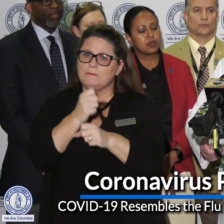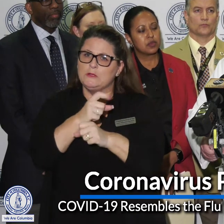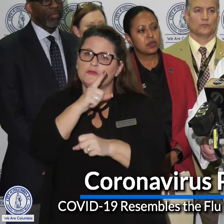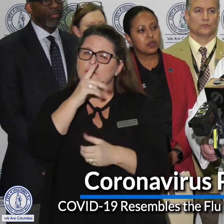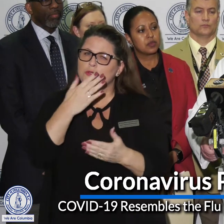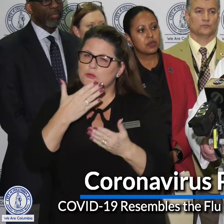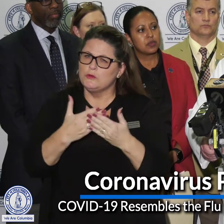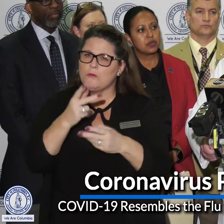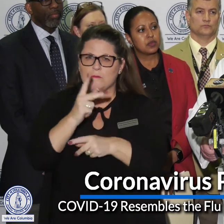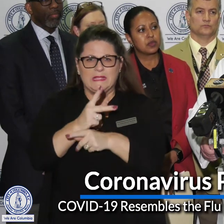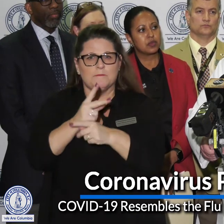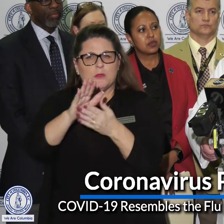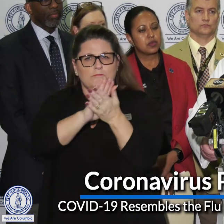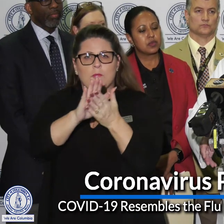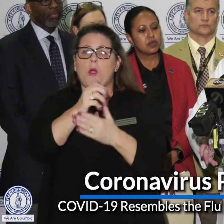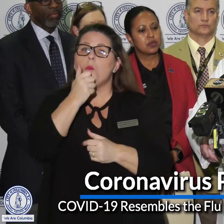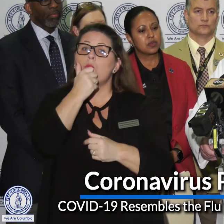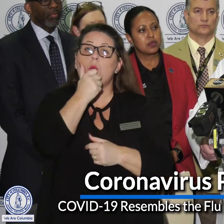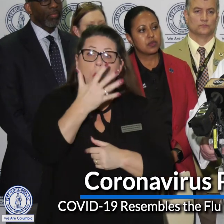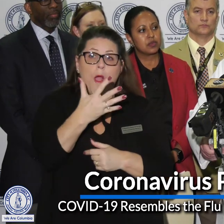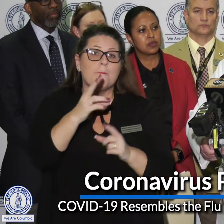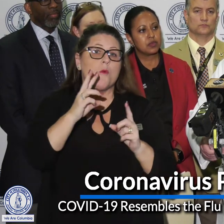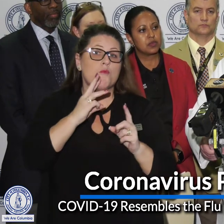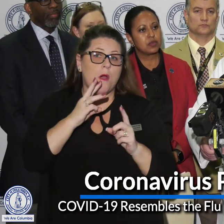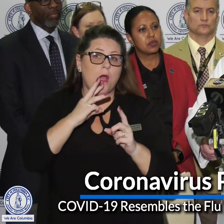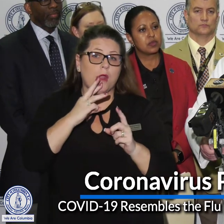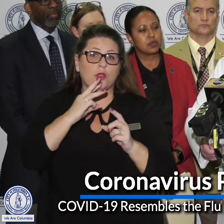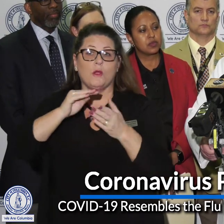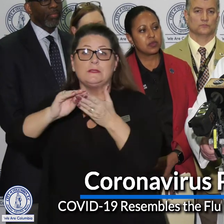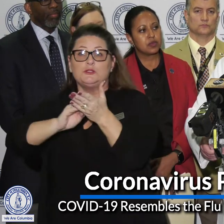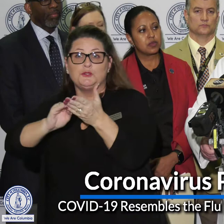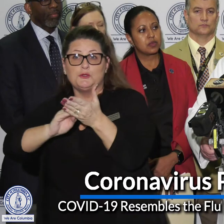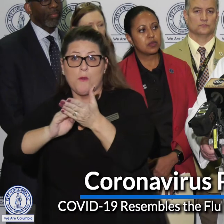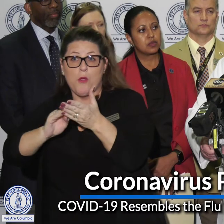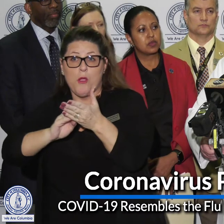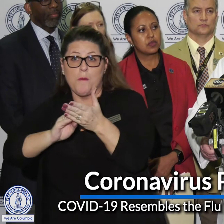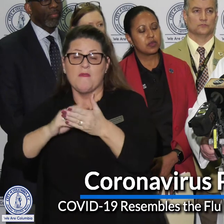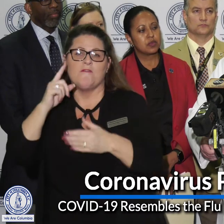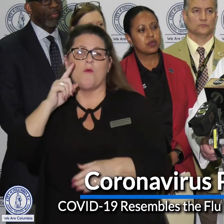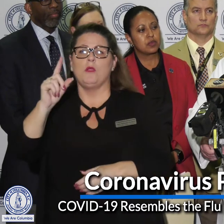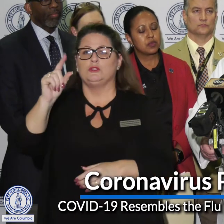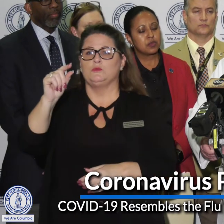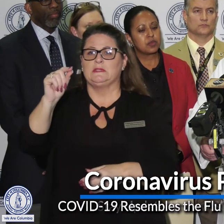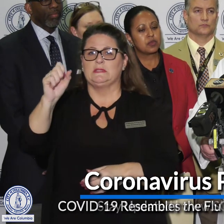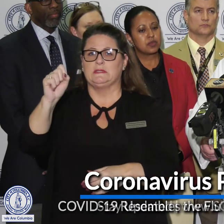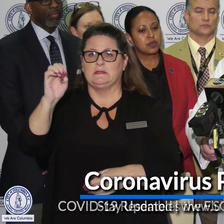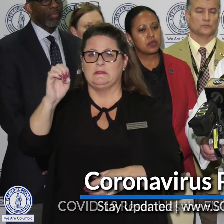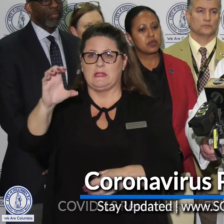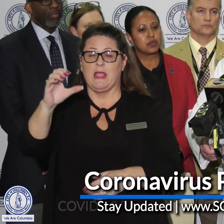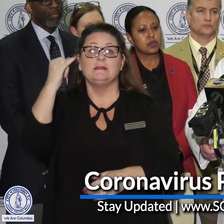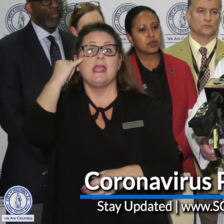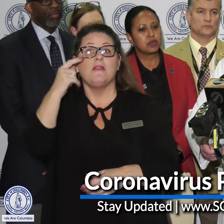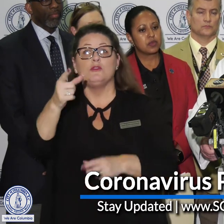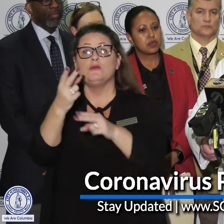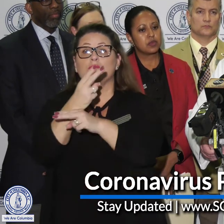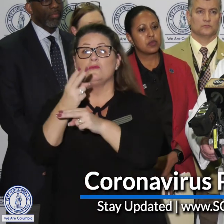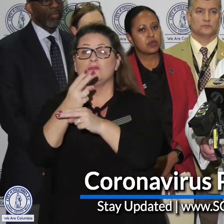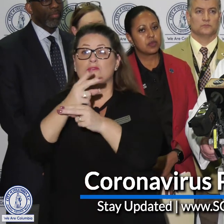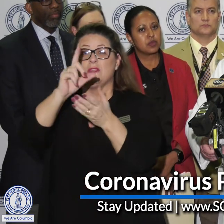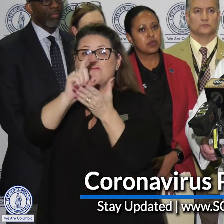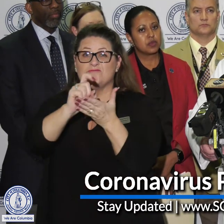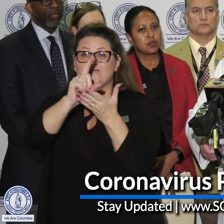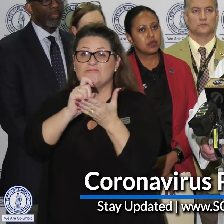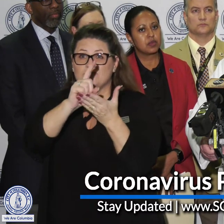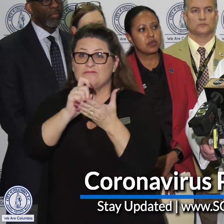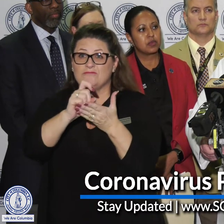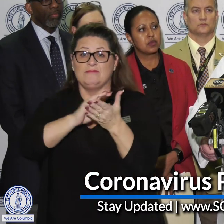making sure you wash your hands in warm soapy water for at least 20 seconds, and then if you're going to use the hand sanitizer, make sure that it's at least